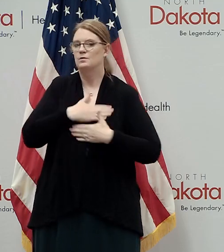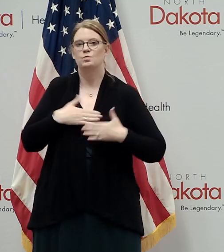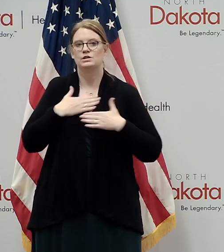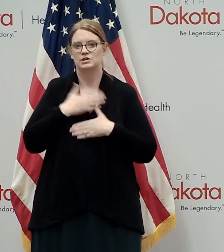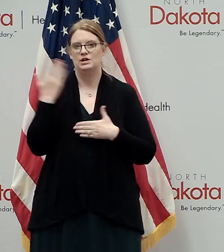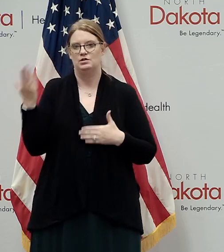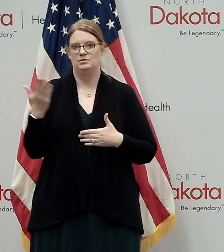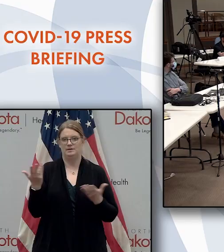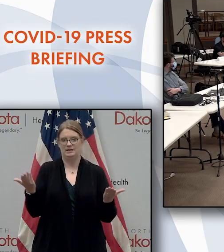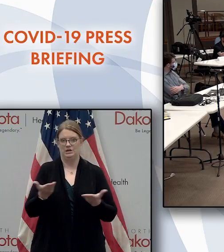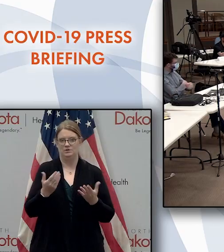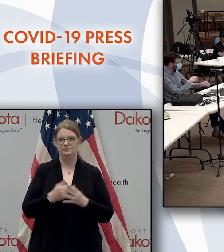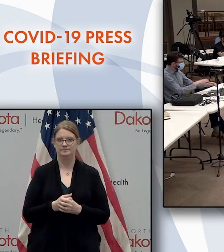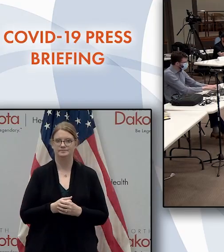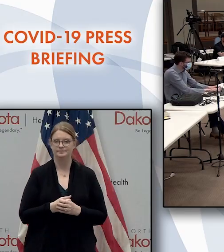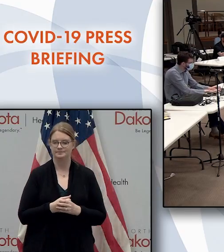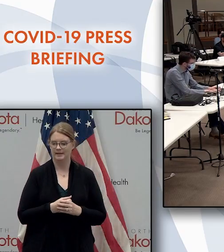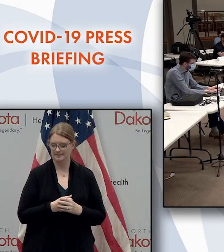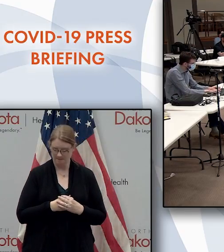today. Superintendent Baesler.